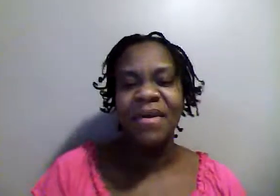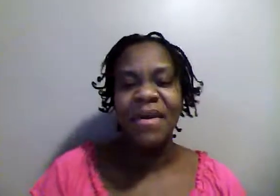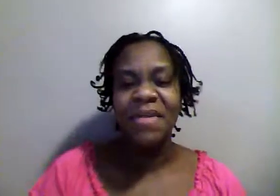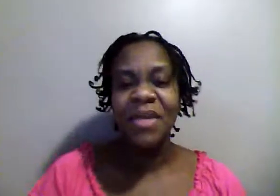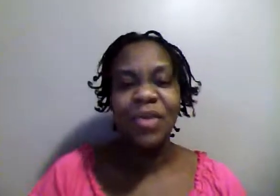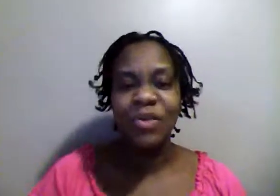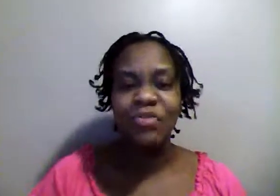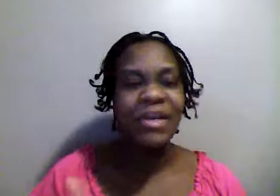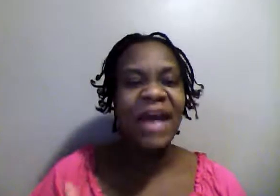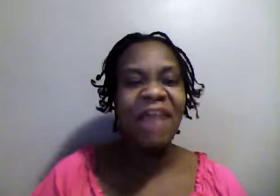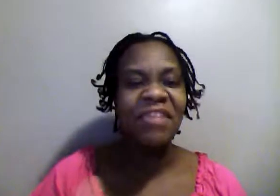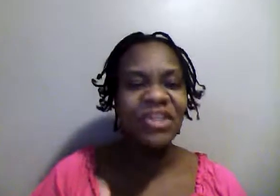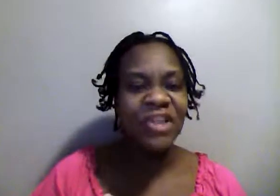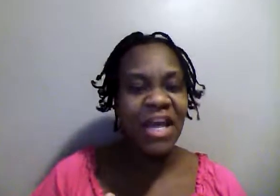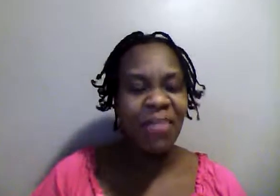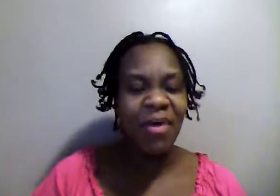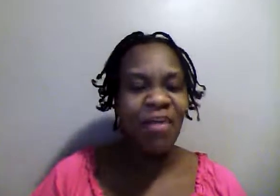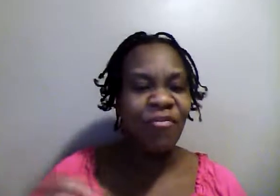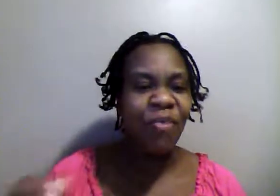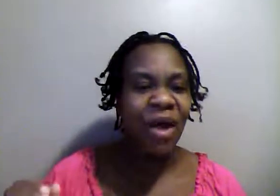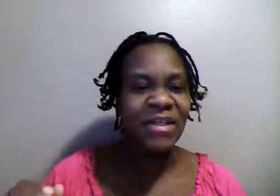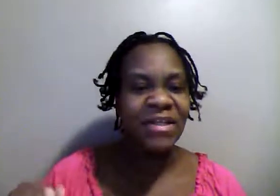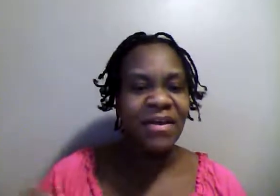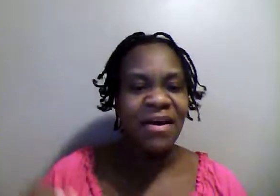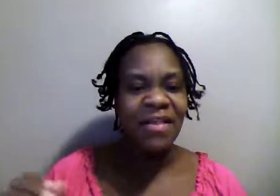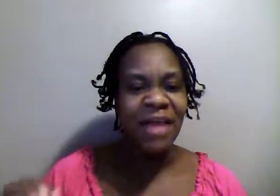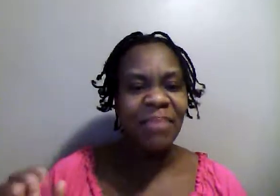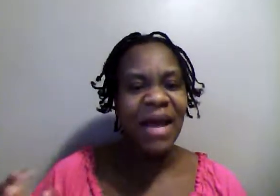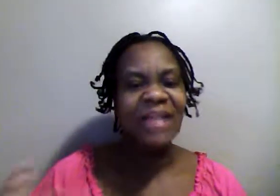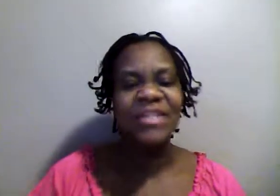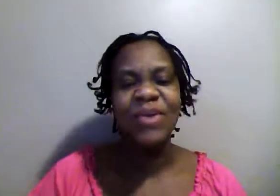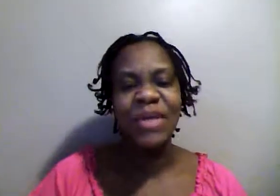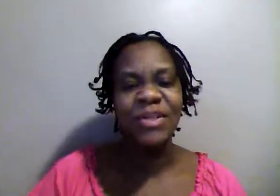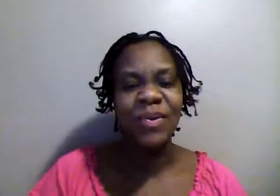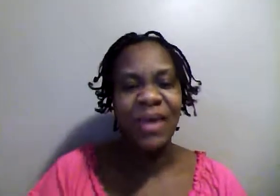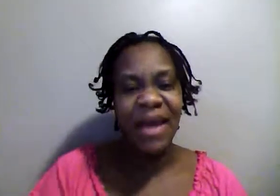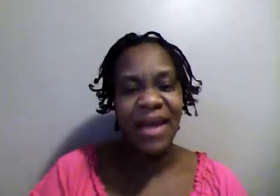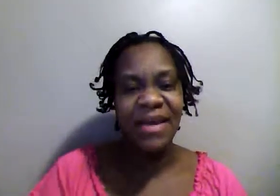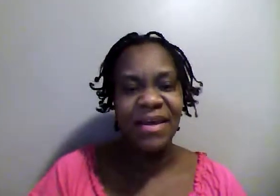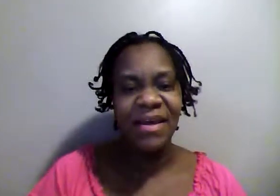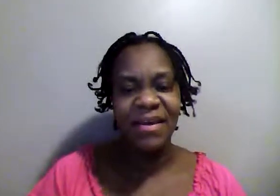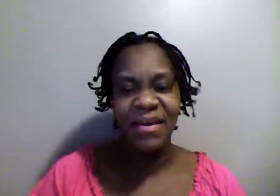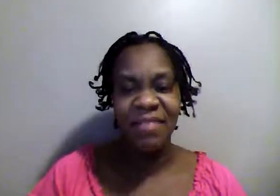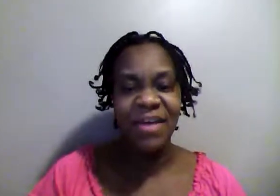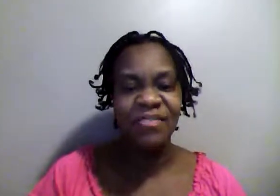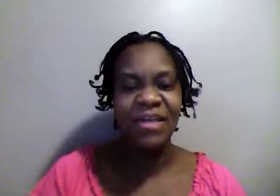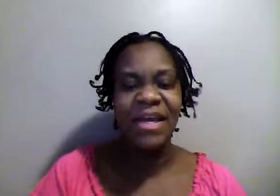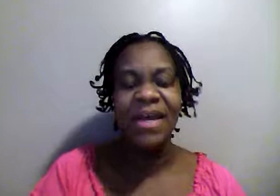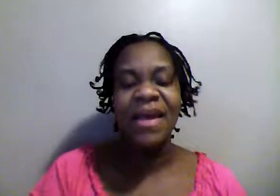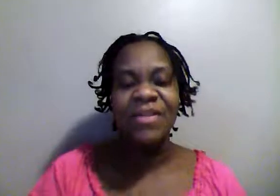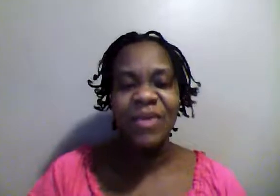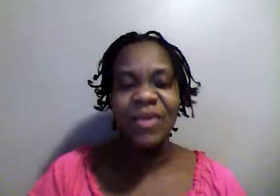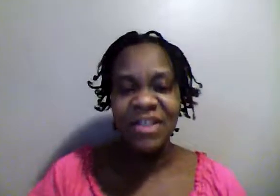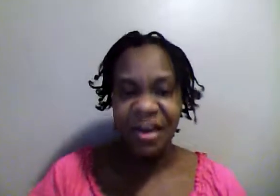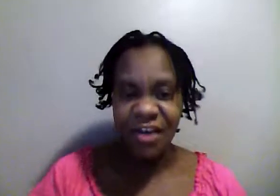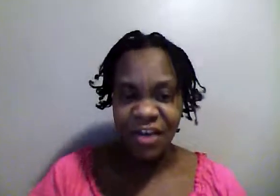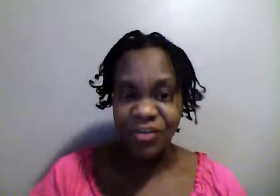They don't usually have the shape of what that plant is going to look like eventually. So these are not true